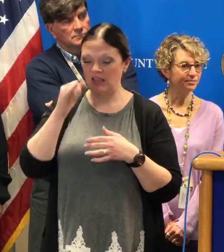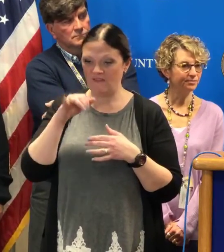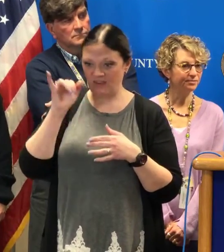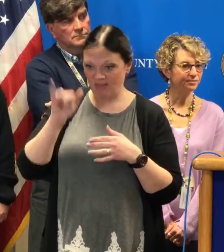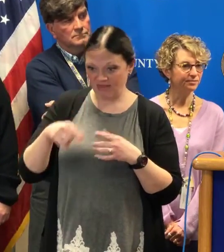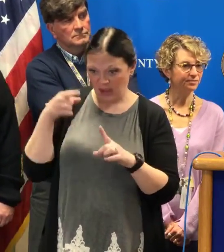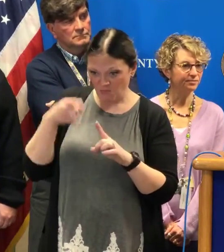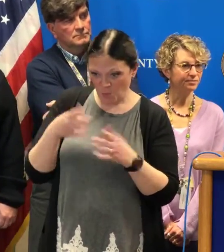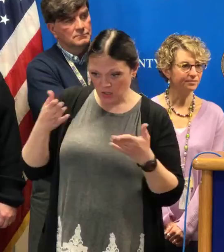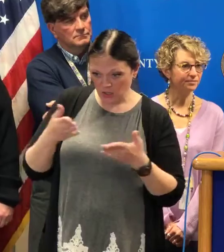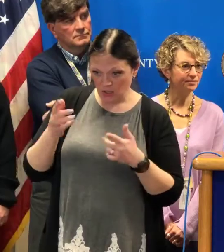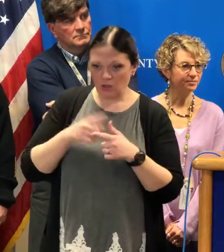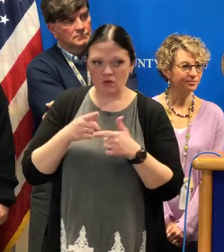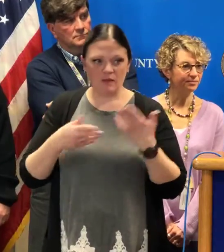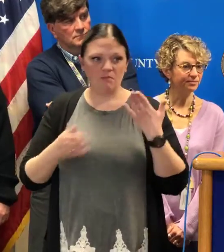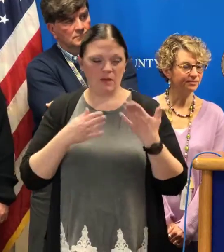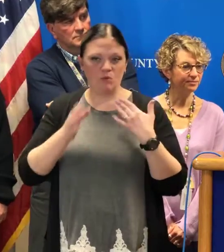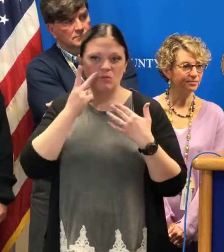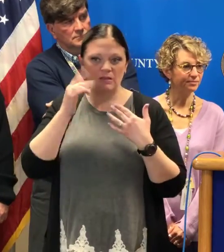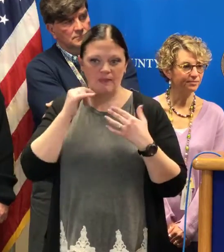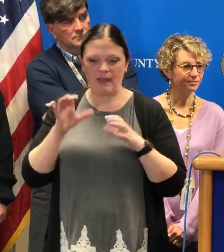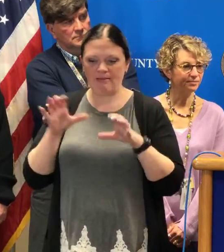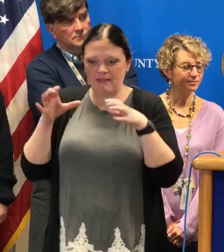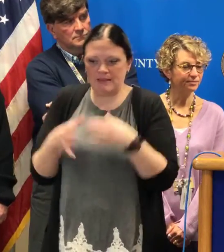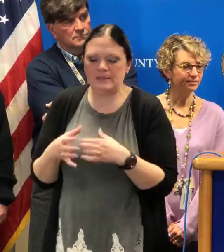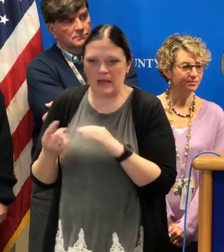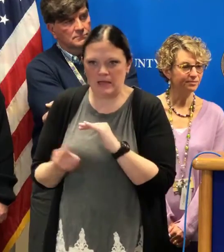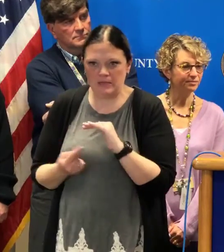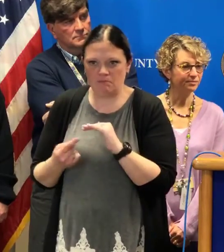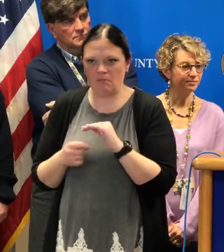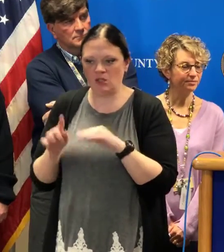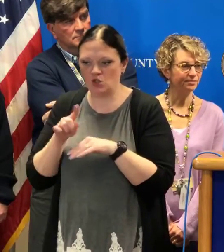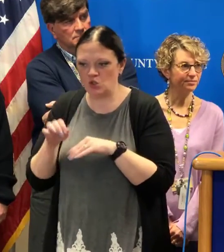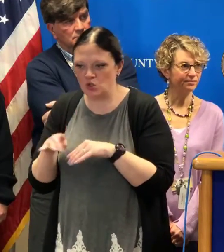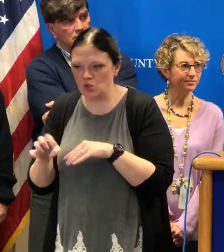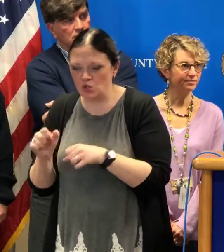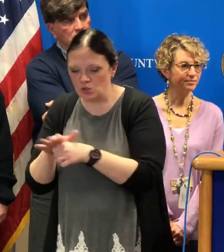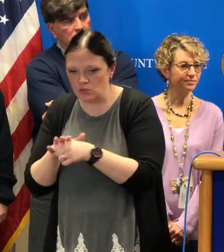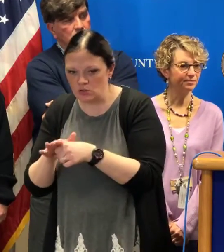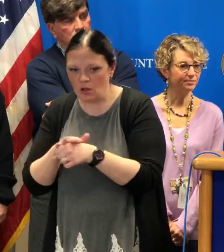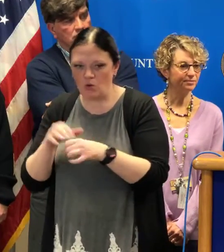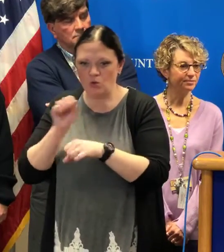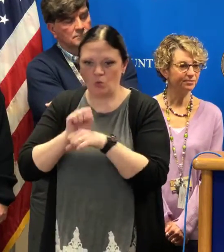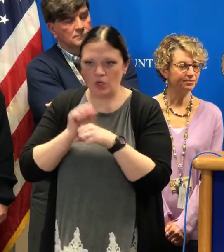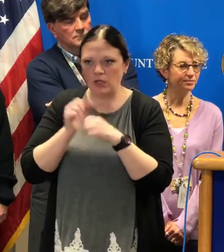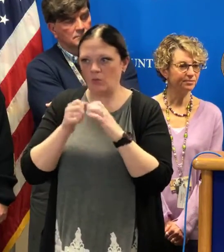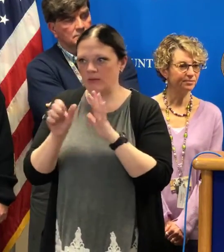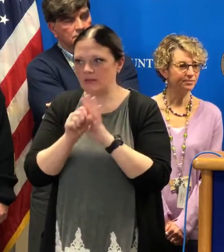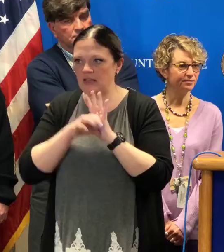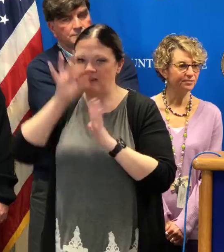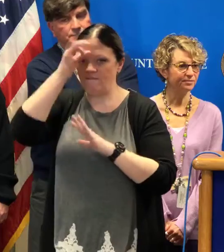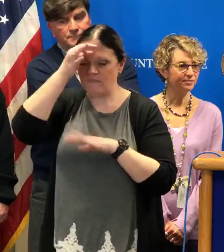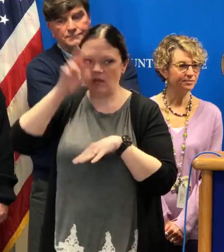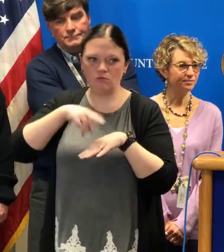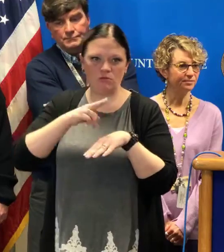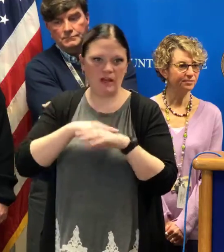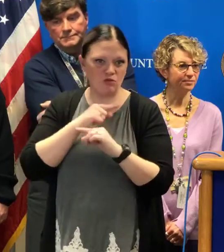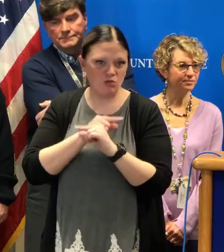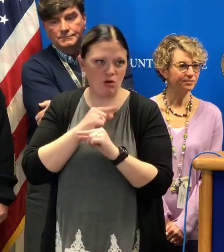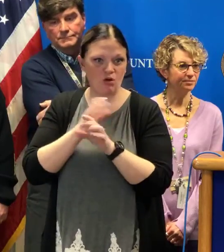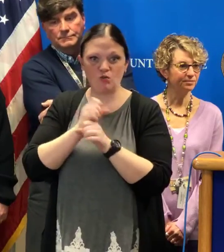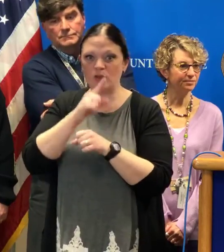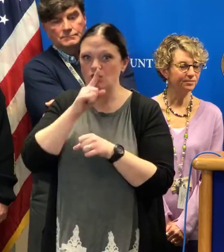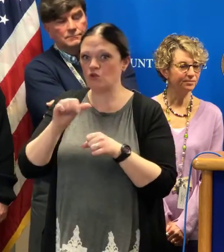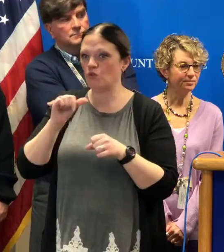here, you might see here as well. Containment zones, National Guard coming in, working with the state, working with our federal partners. Our goal is to ensure we don't get